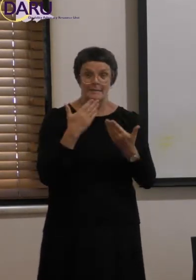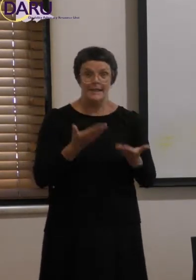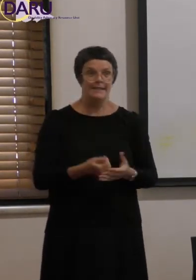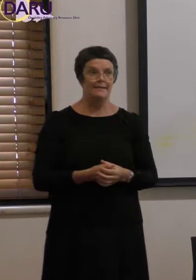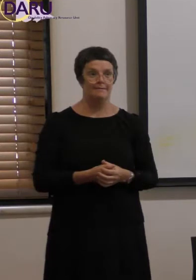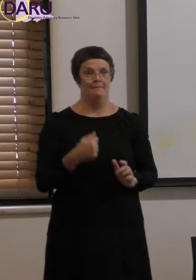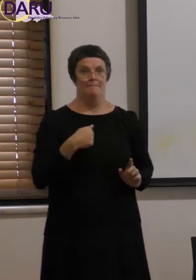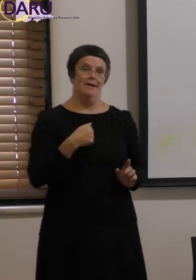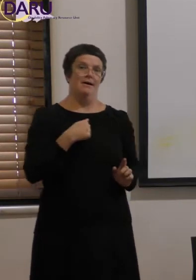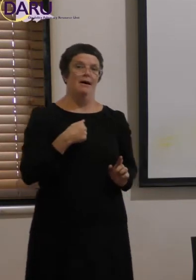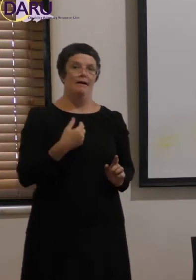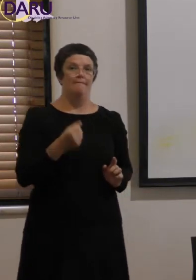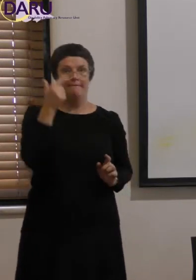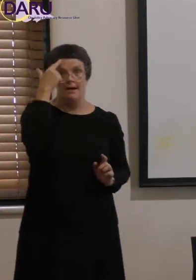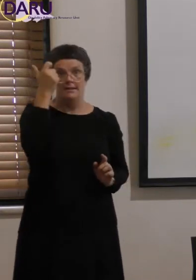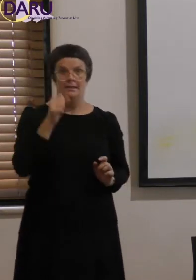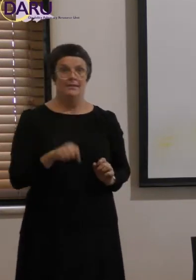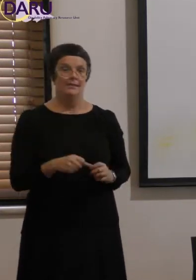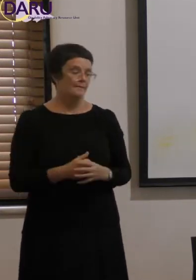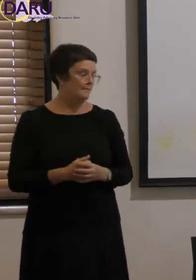I have.